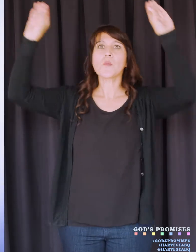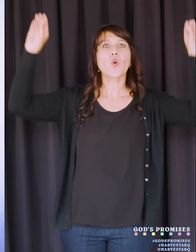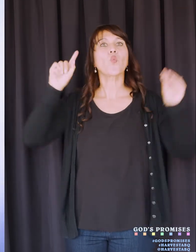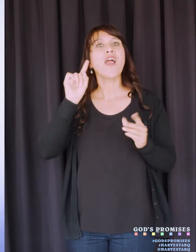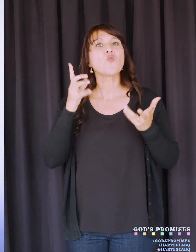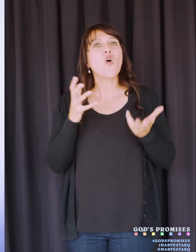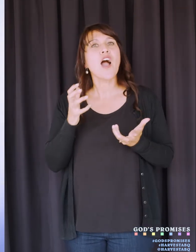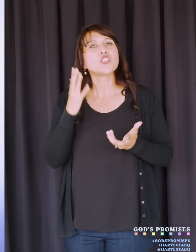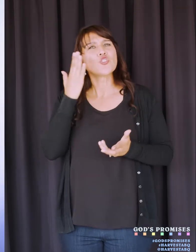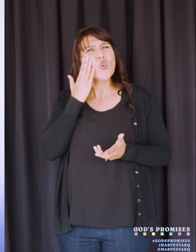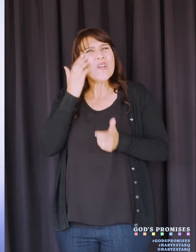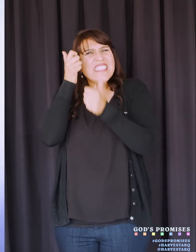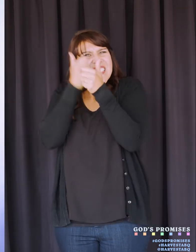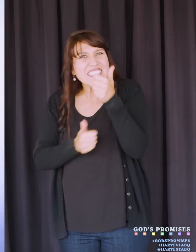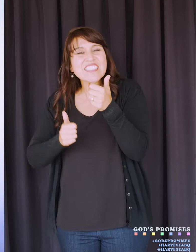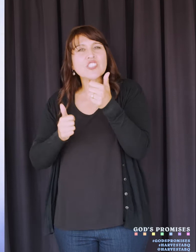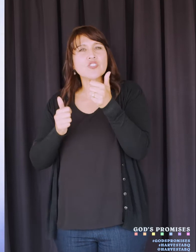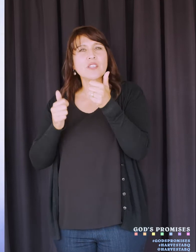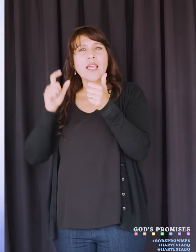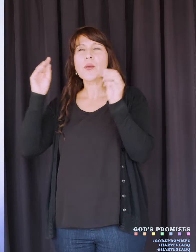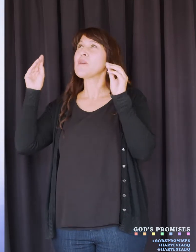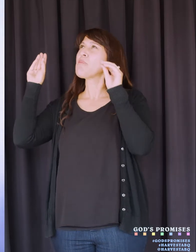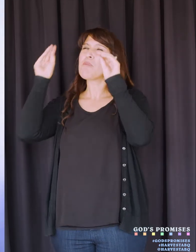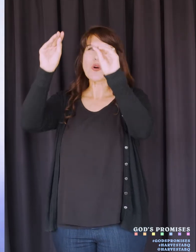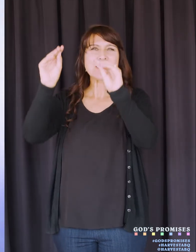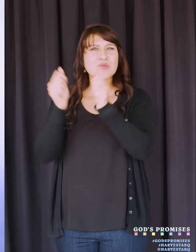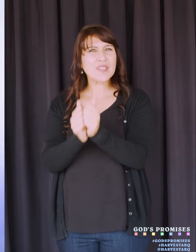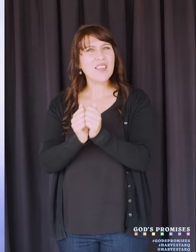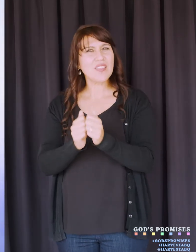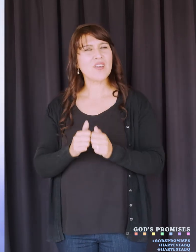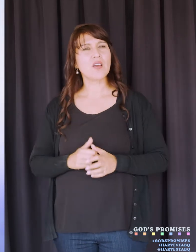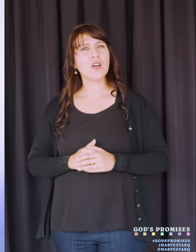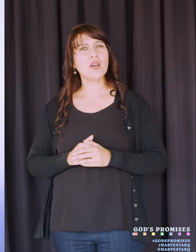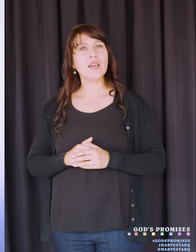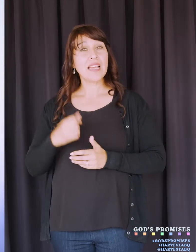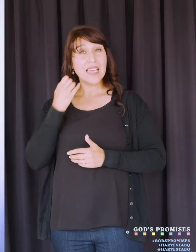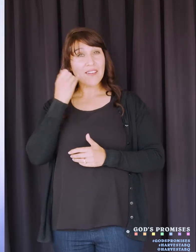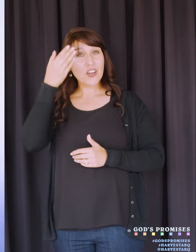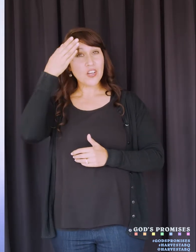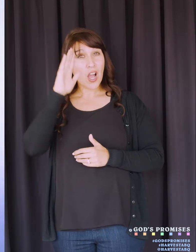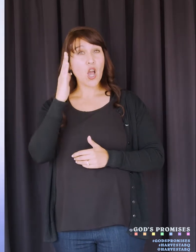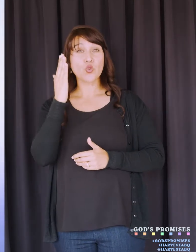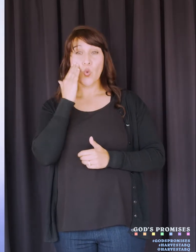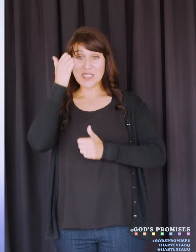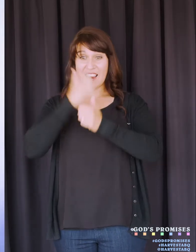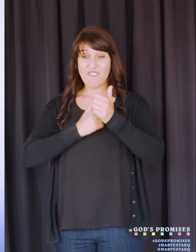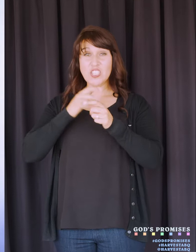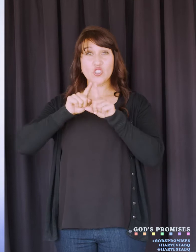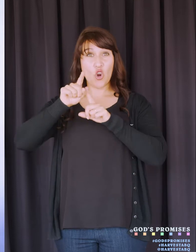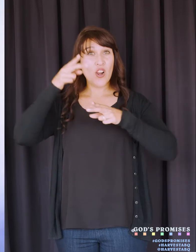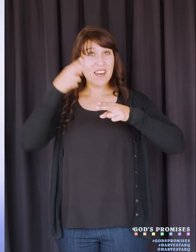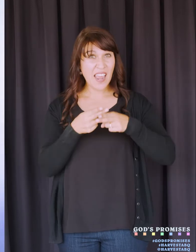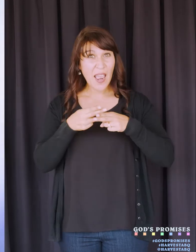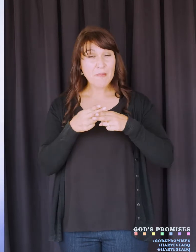each of the stars. He puts it all together. I'll just tell you this. If God knows every star by name as he puts